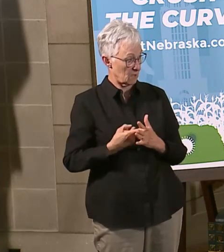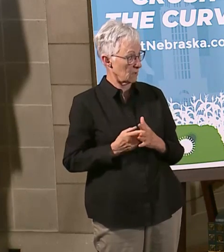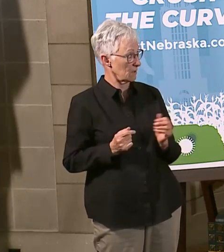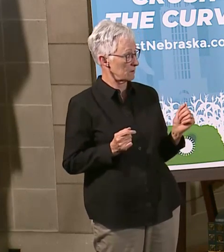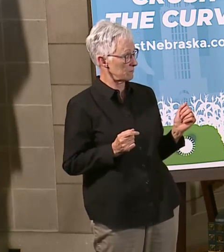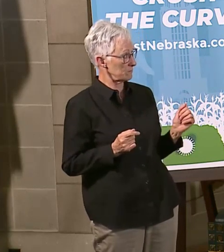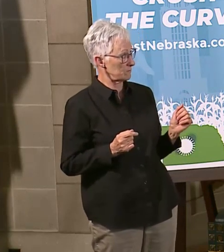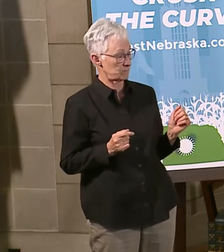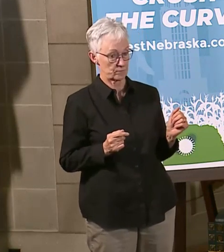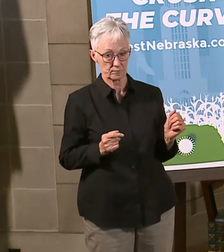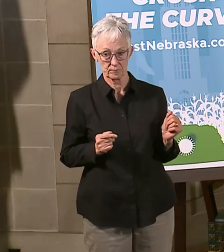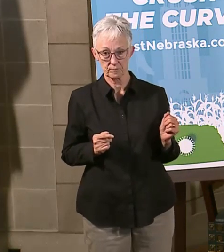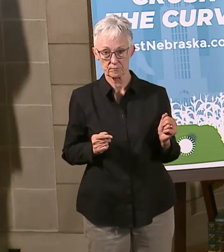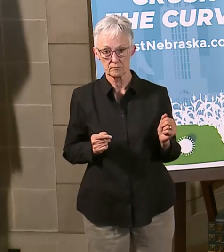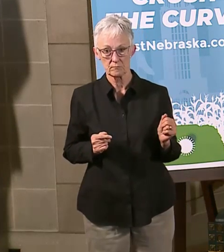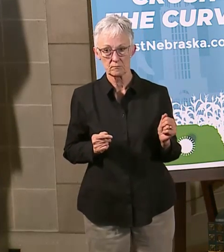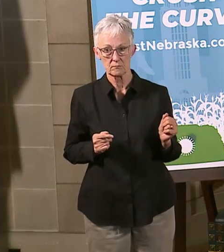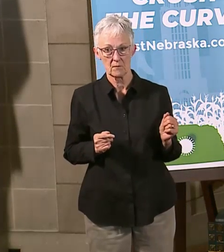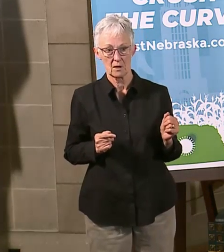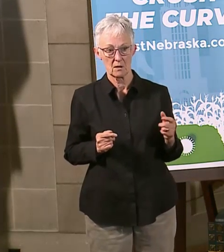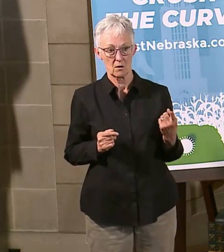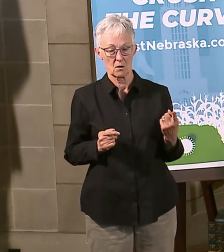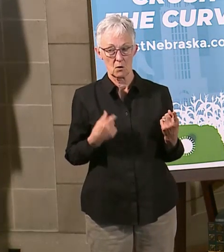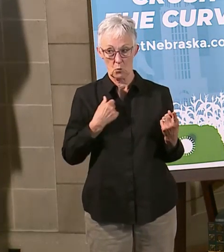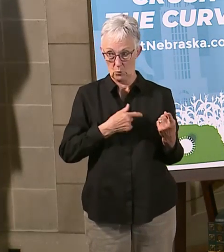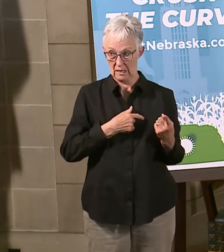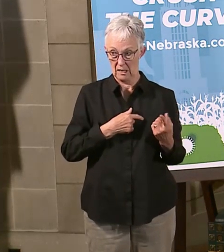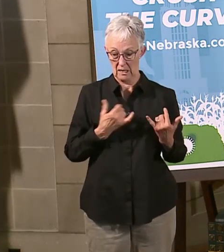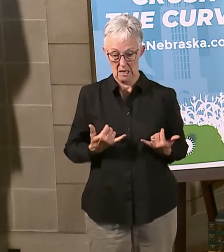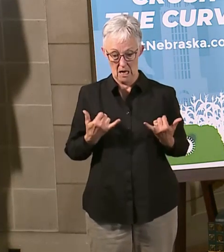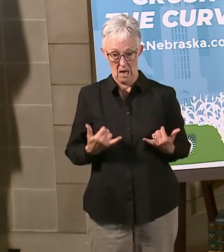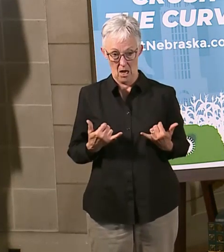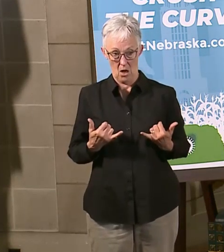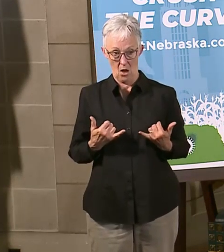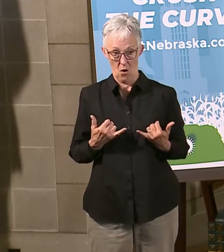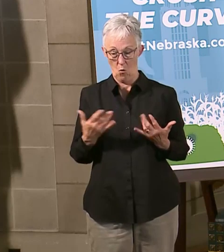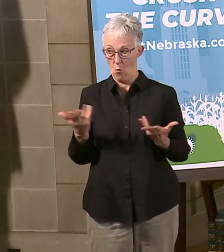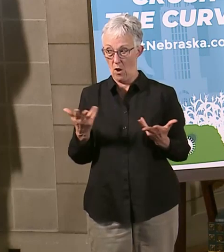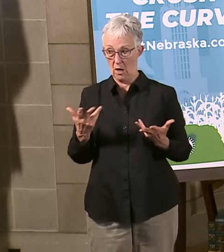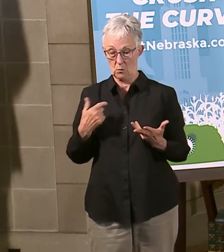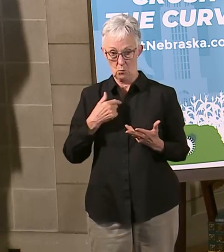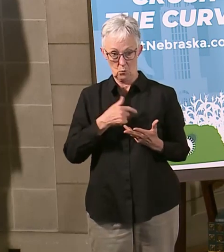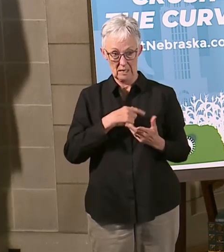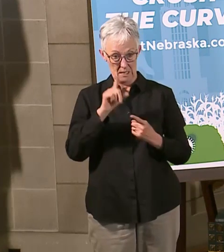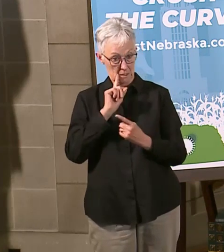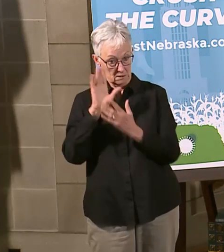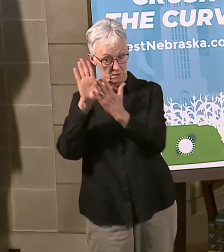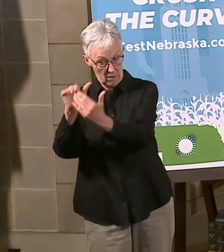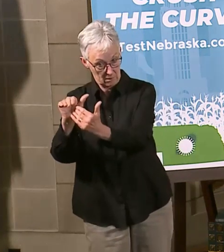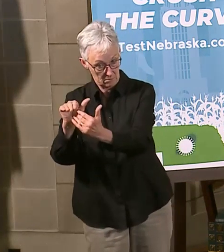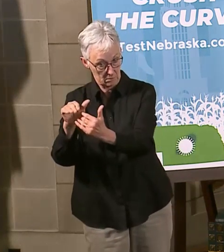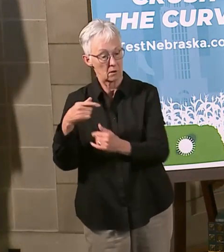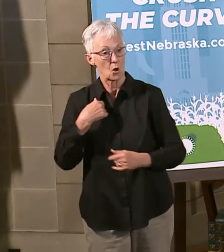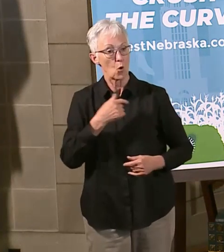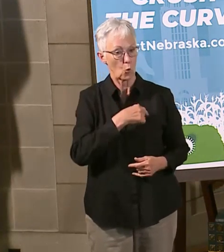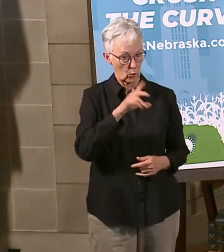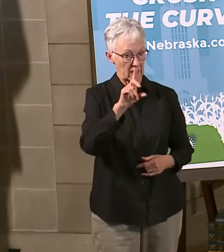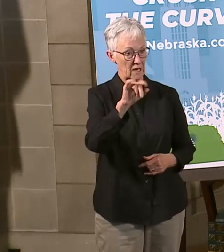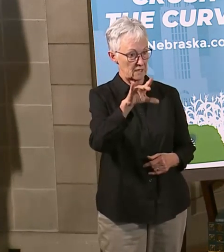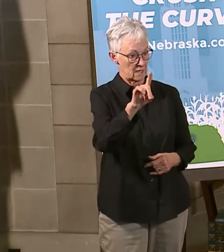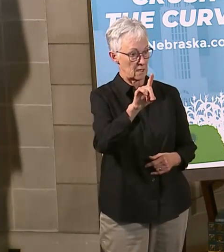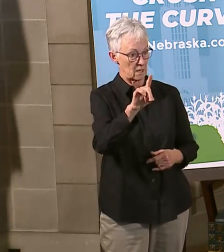The question was, are we at where we thought we would be? I would say that we've done very well here in Nebraska. We've flattened the curve. We have not overwhelmed the healthcare system. And that's what